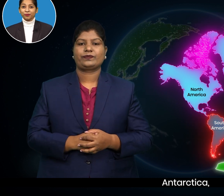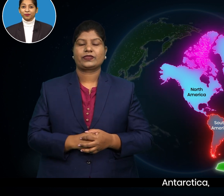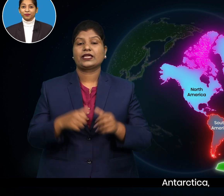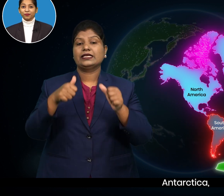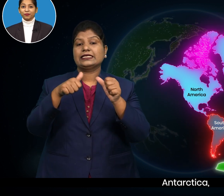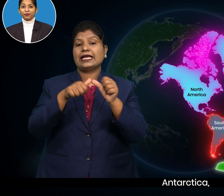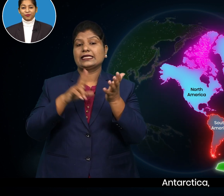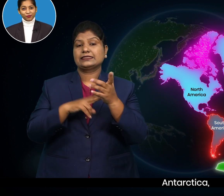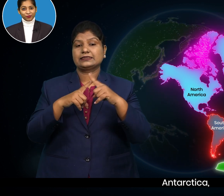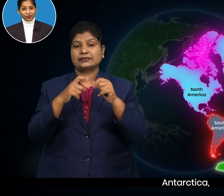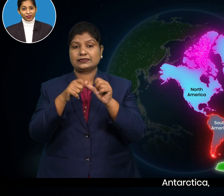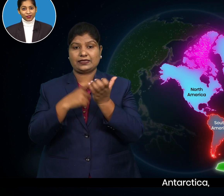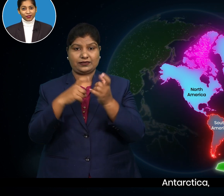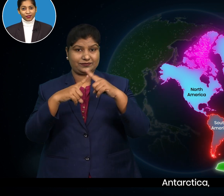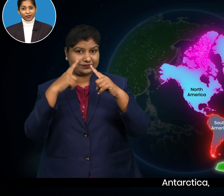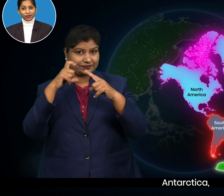Antarctica,